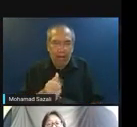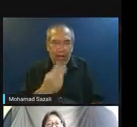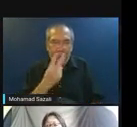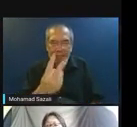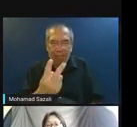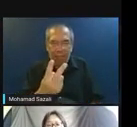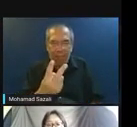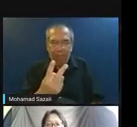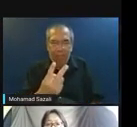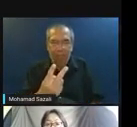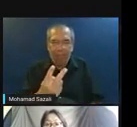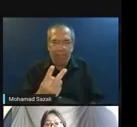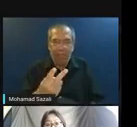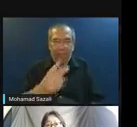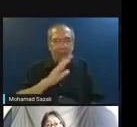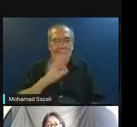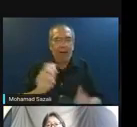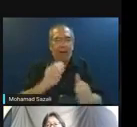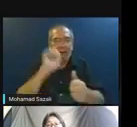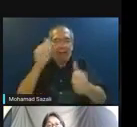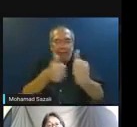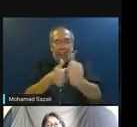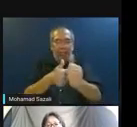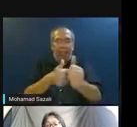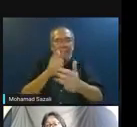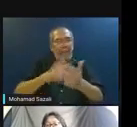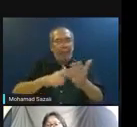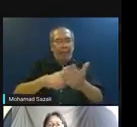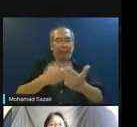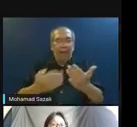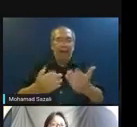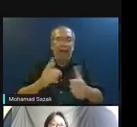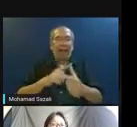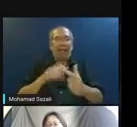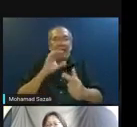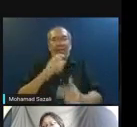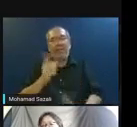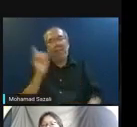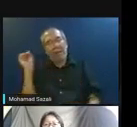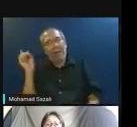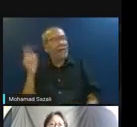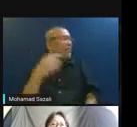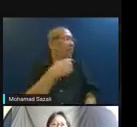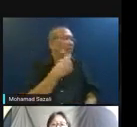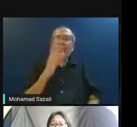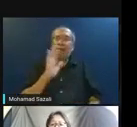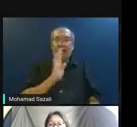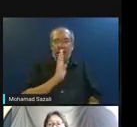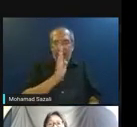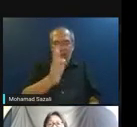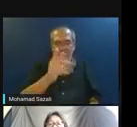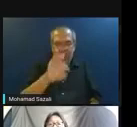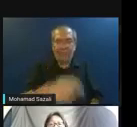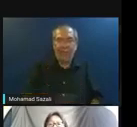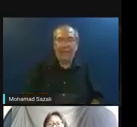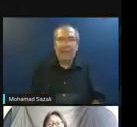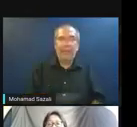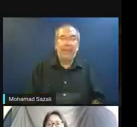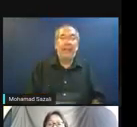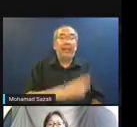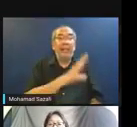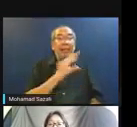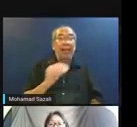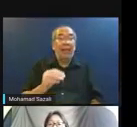too dark for us to communicate. Because if you have things like pens, papers, books, in front of you, I will not able